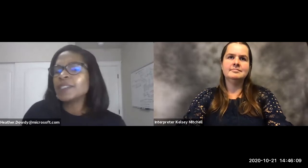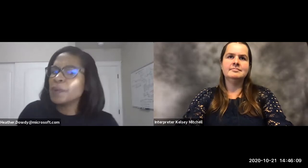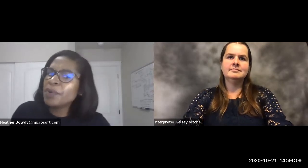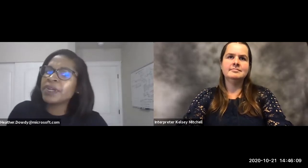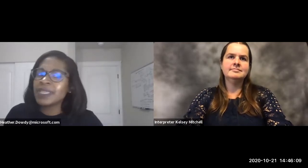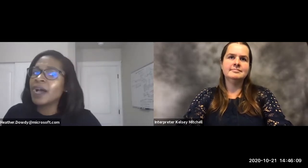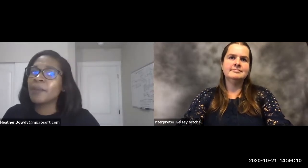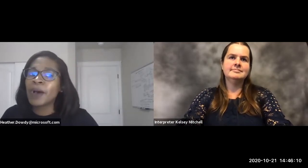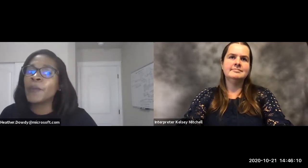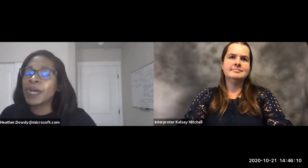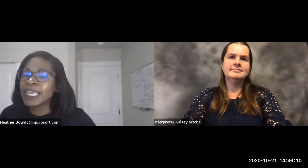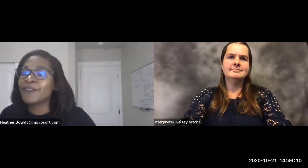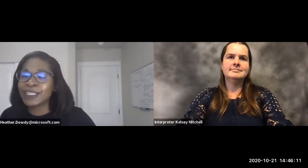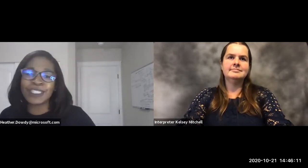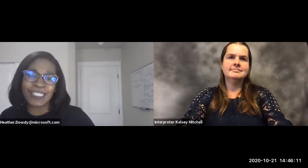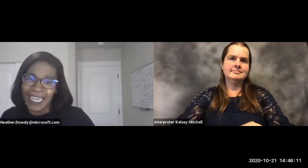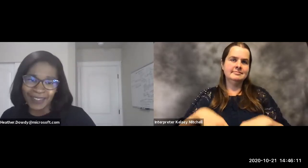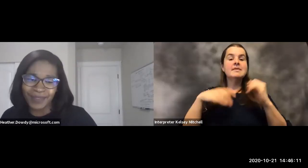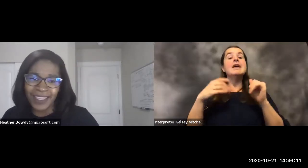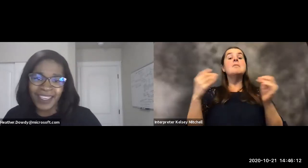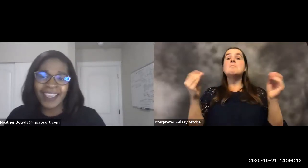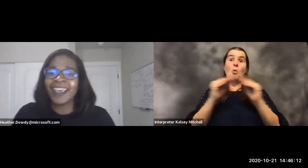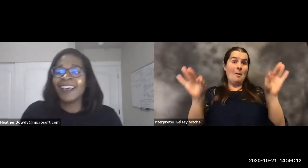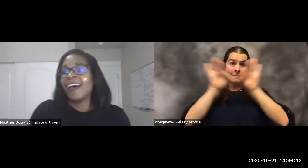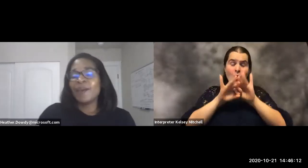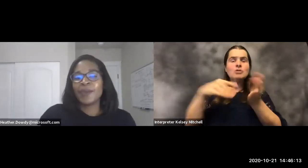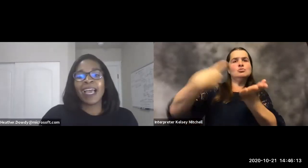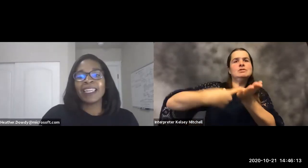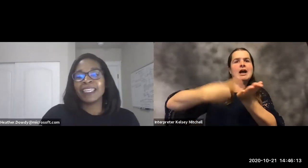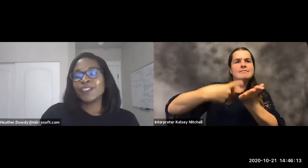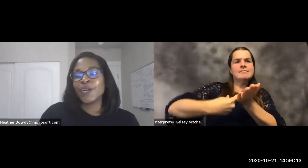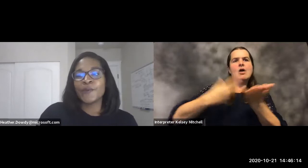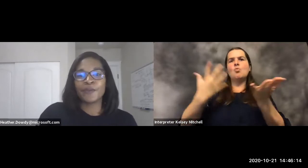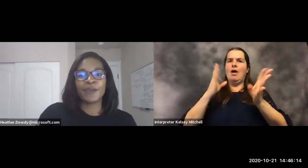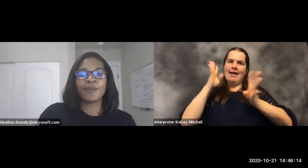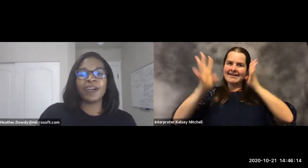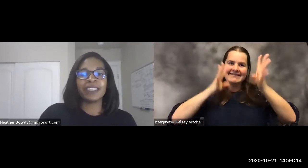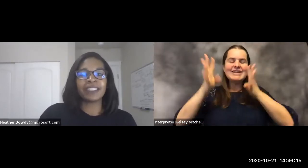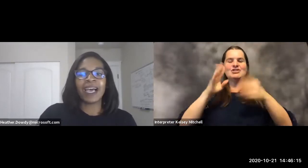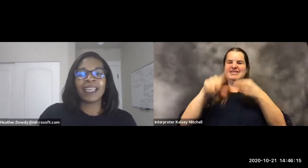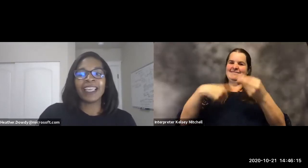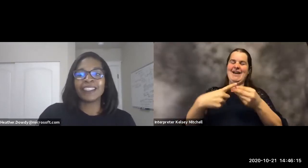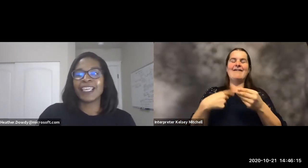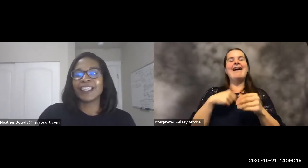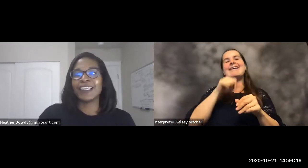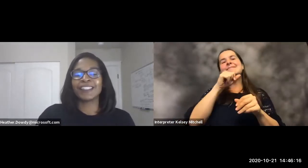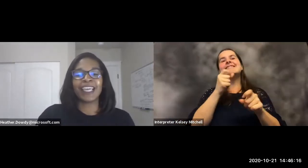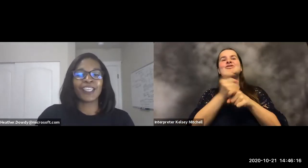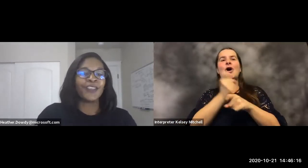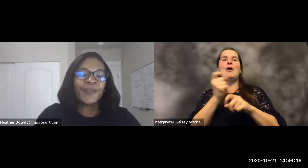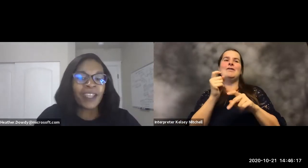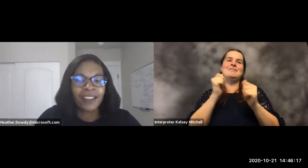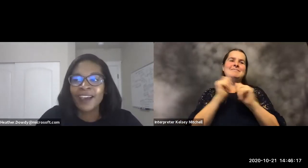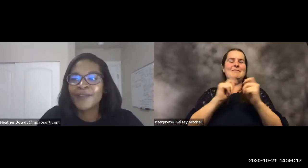But it's also important to talk about what innovation is not. I mean, I like to joke with people on this slide and say things